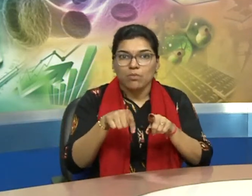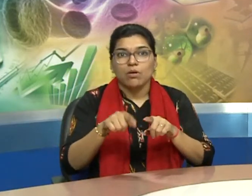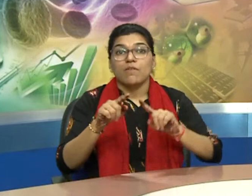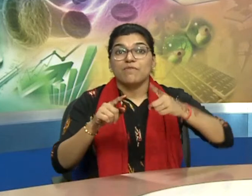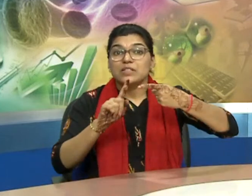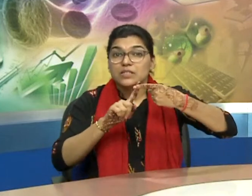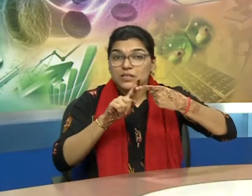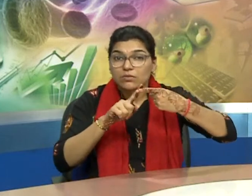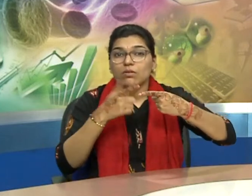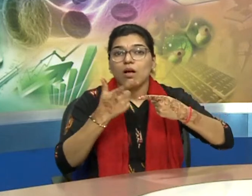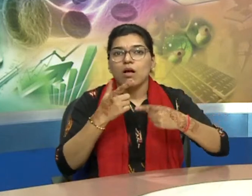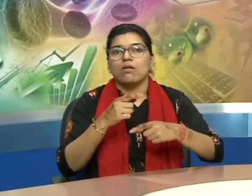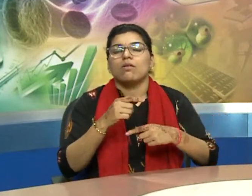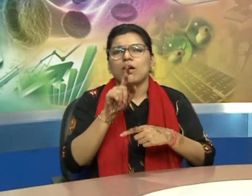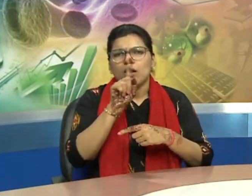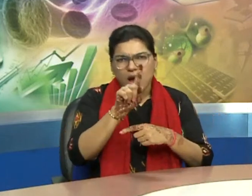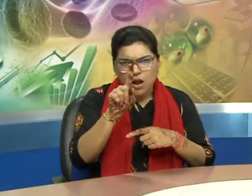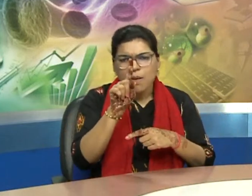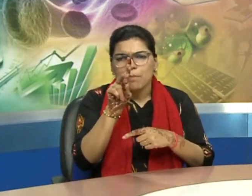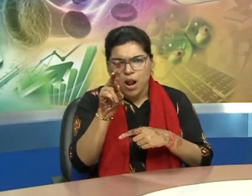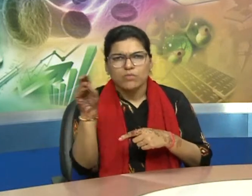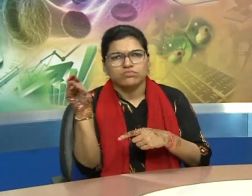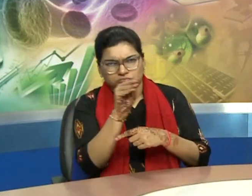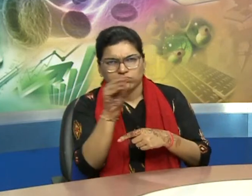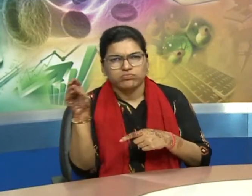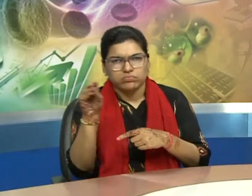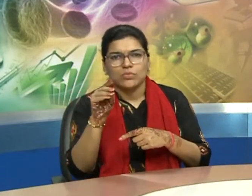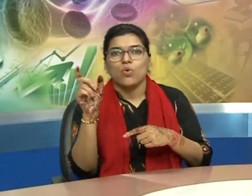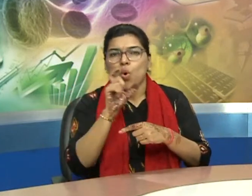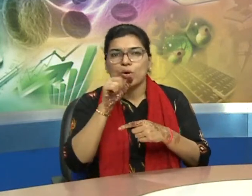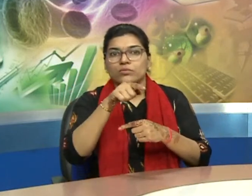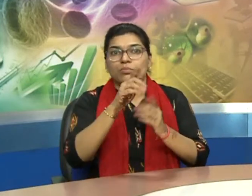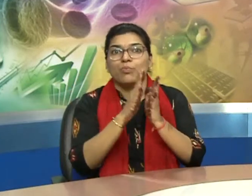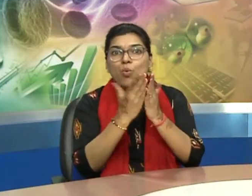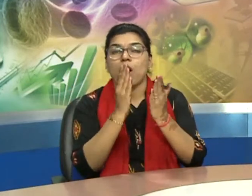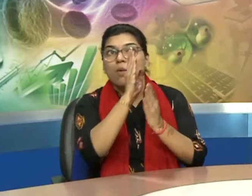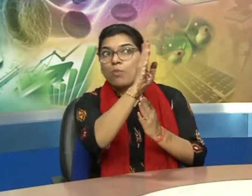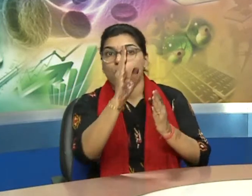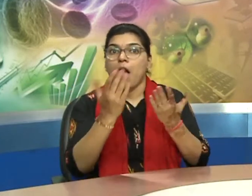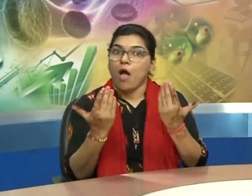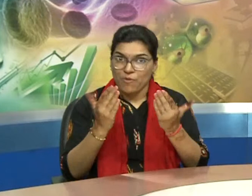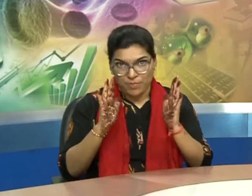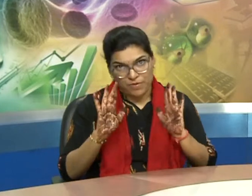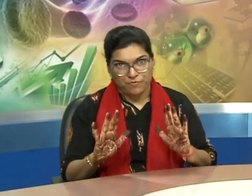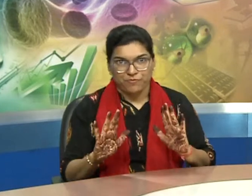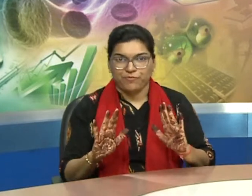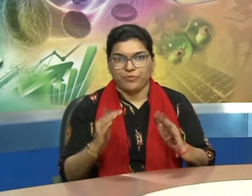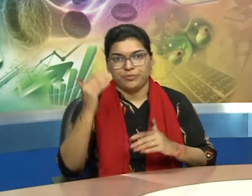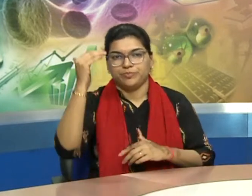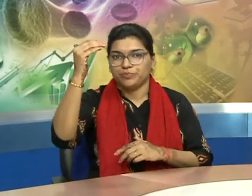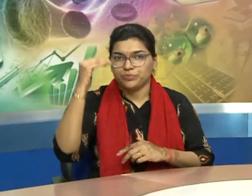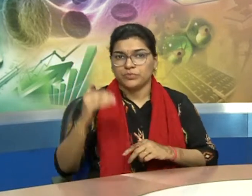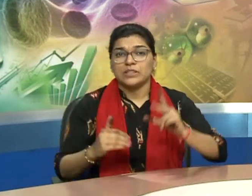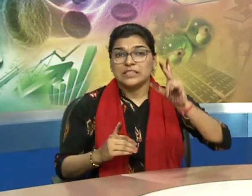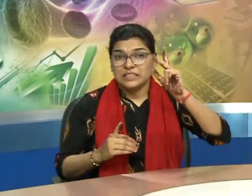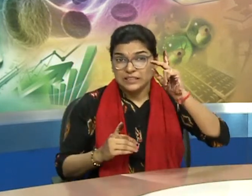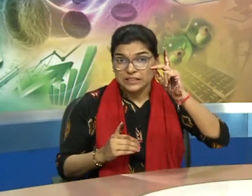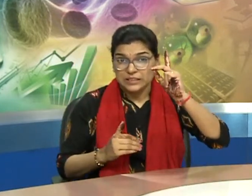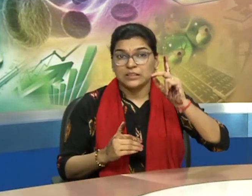the next level, that is 11th and 12th. So 11th and 12th are generally